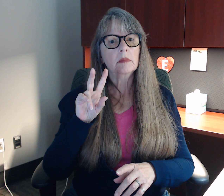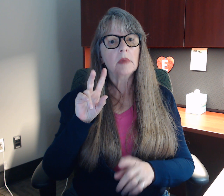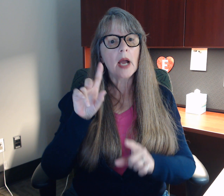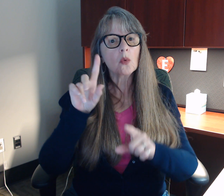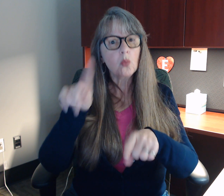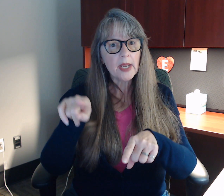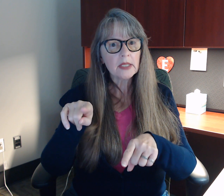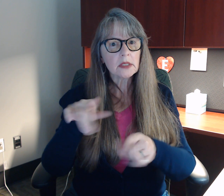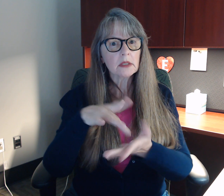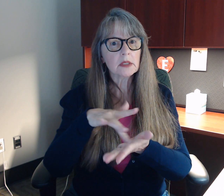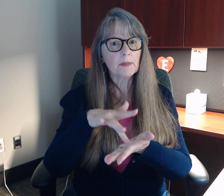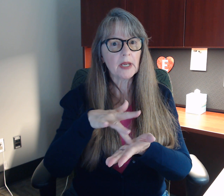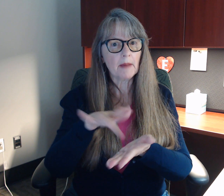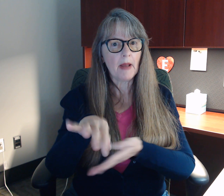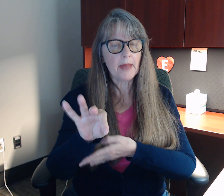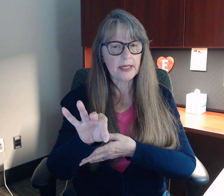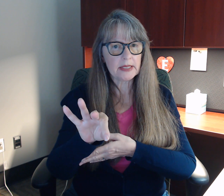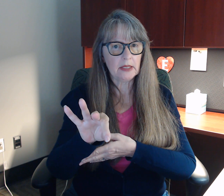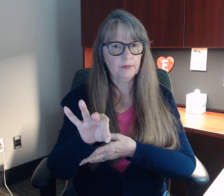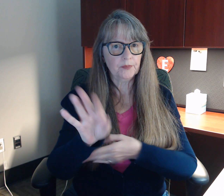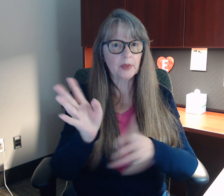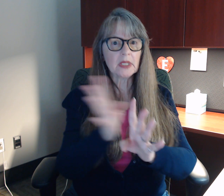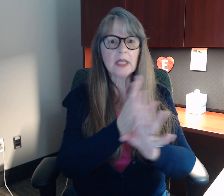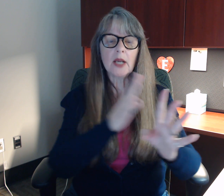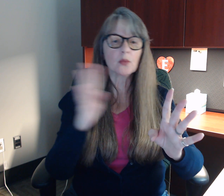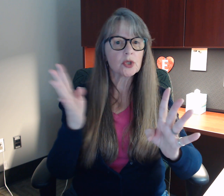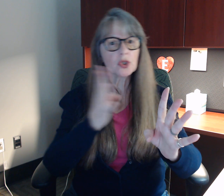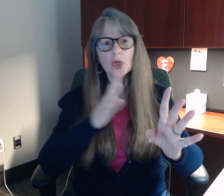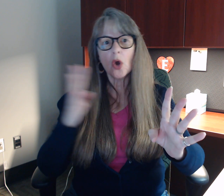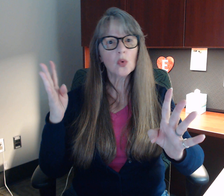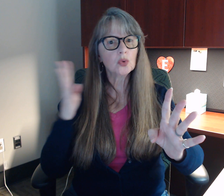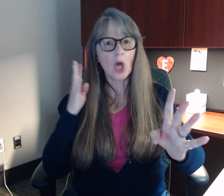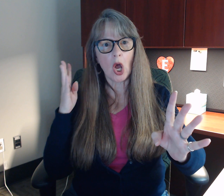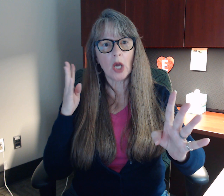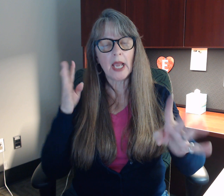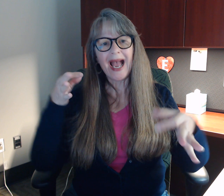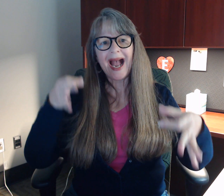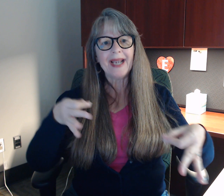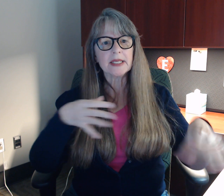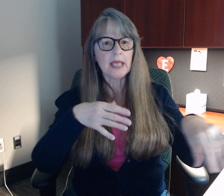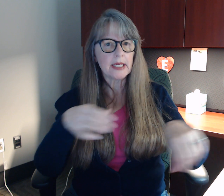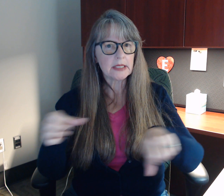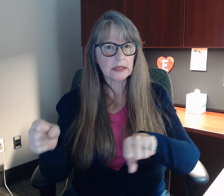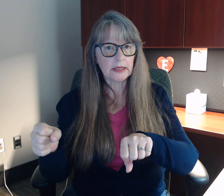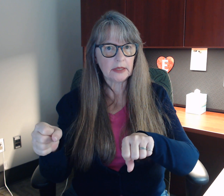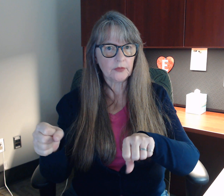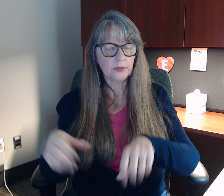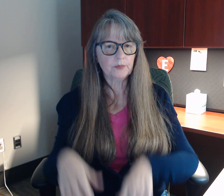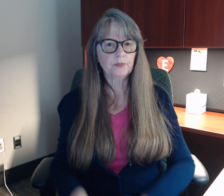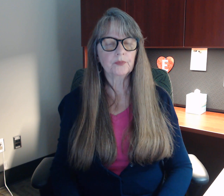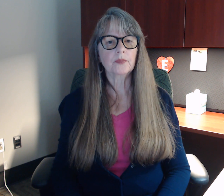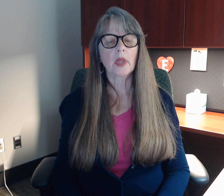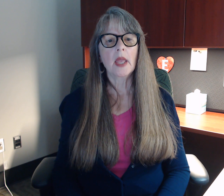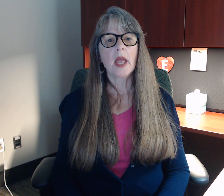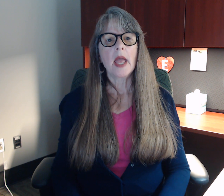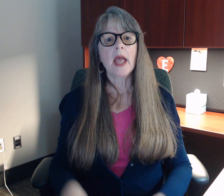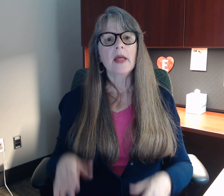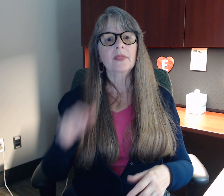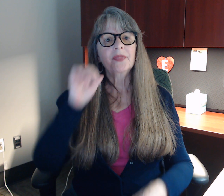I went to pick up my medicine, but the line was so long, I decided to leave. Then the